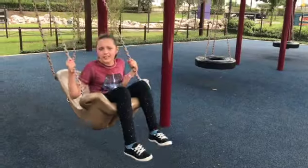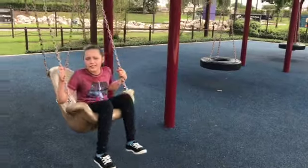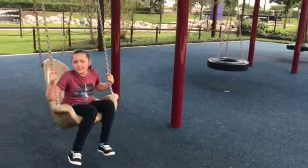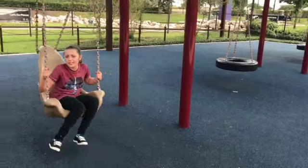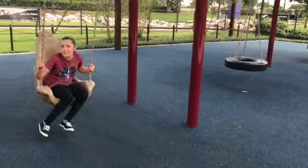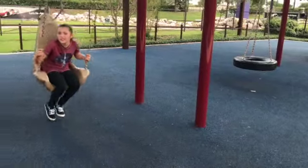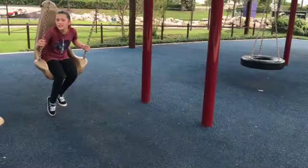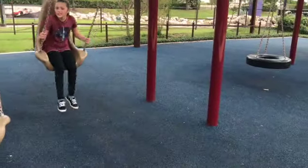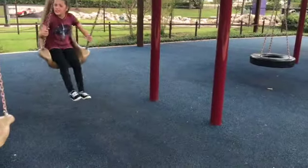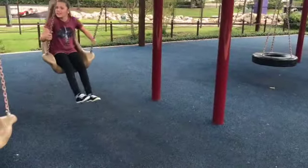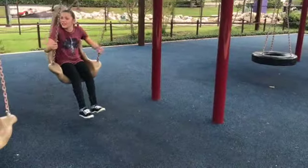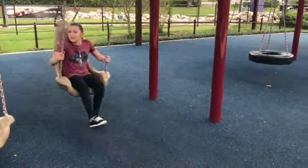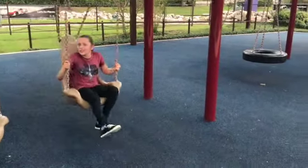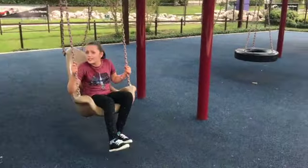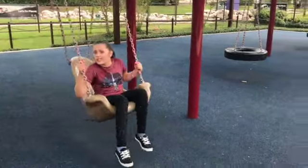She plays on the swing.